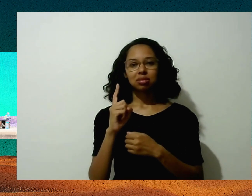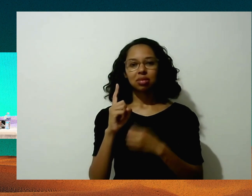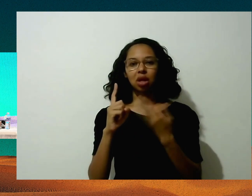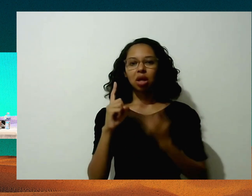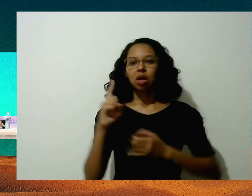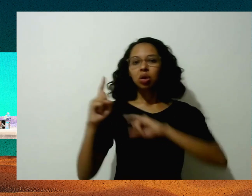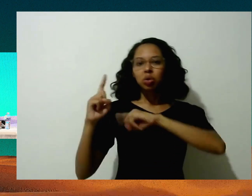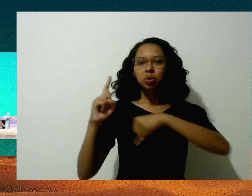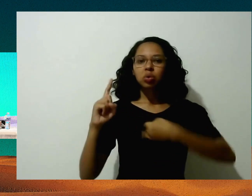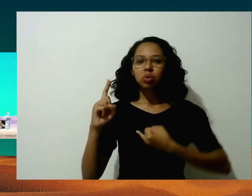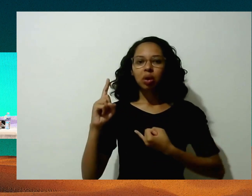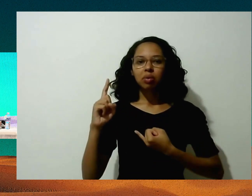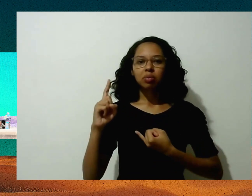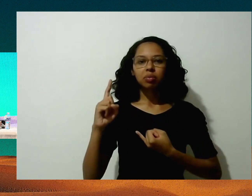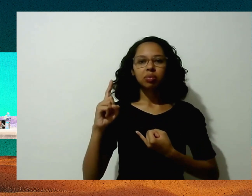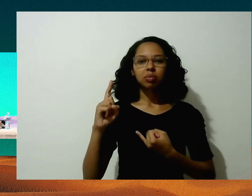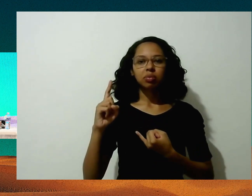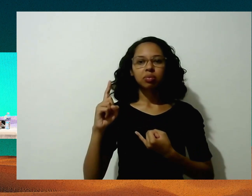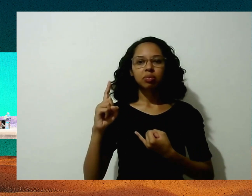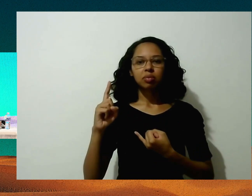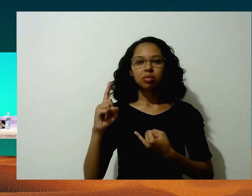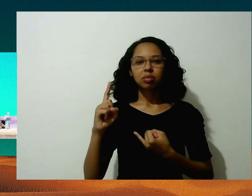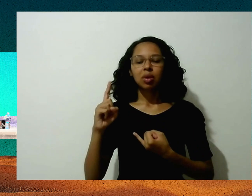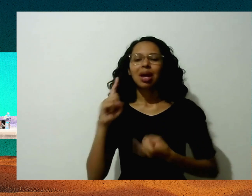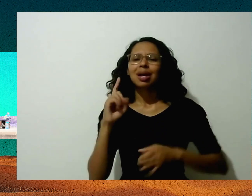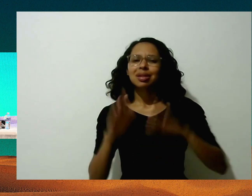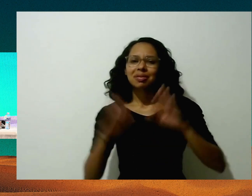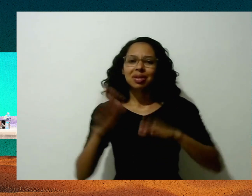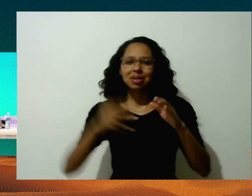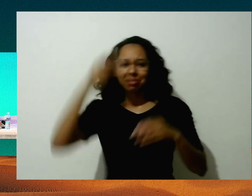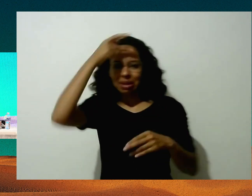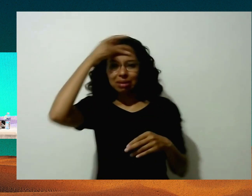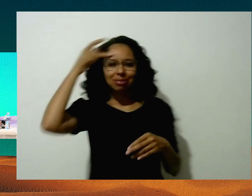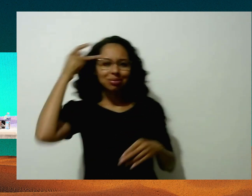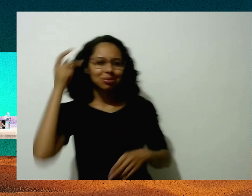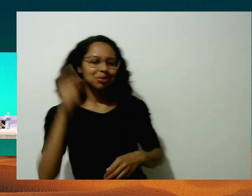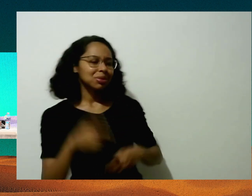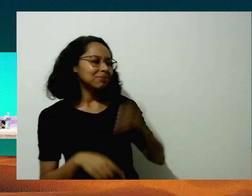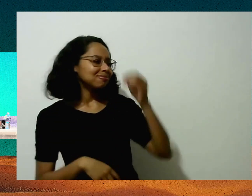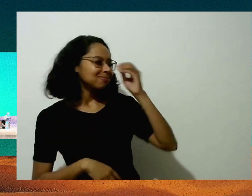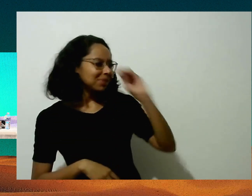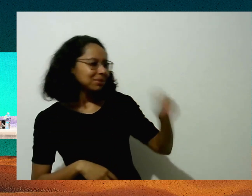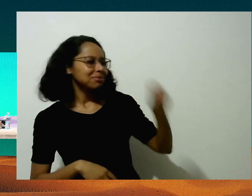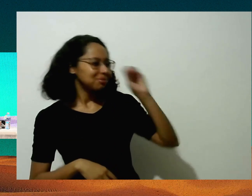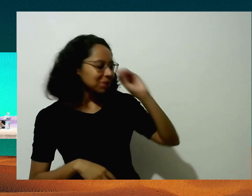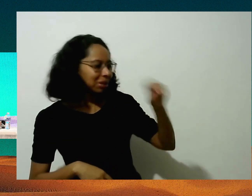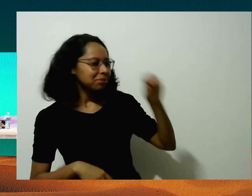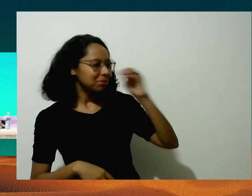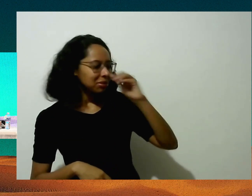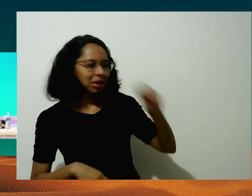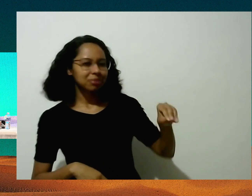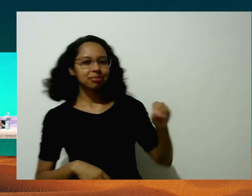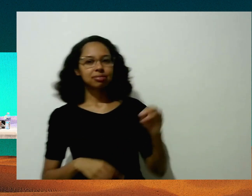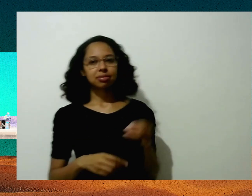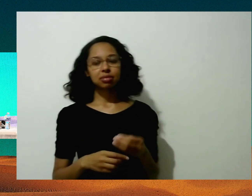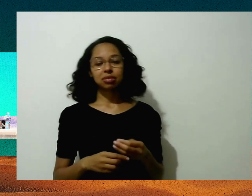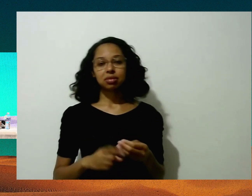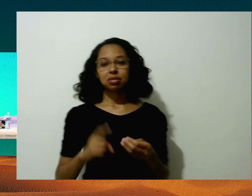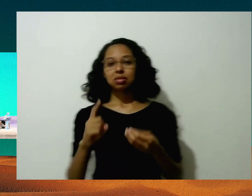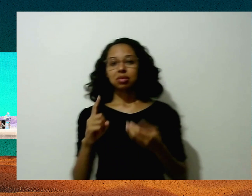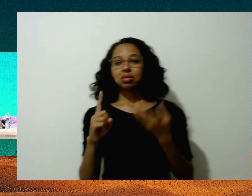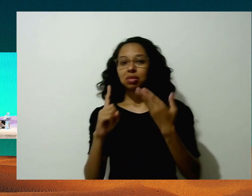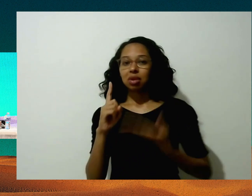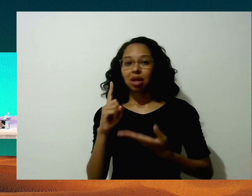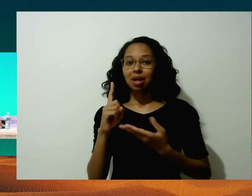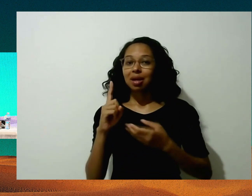recebendo todos os tiros, todas as pedradas. And the poor John is being stoned, being shot at. Ele só está sendo fiel ao Senhor, He's